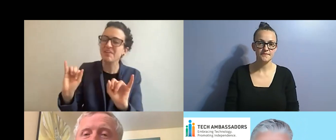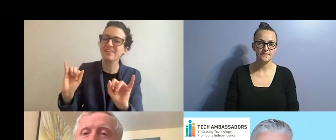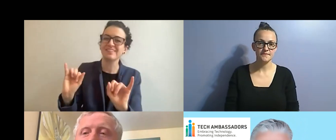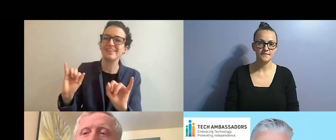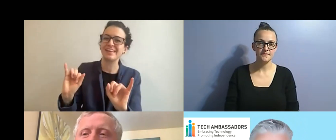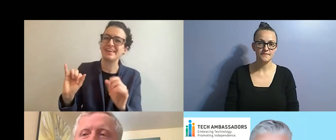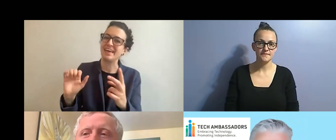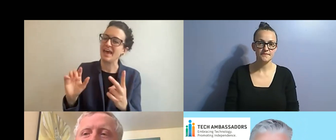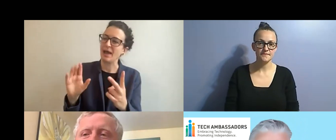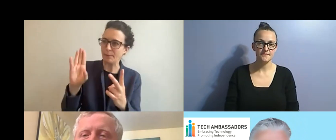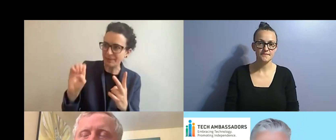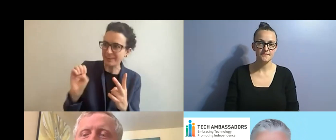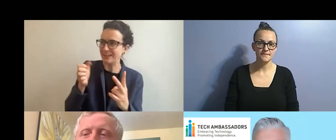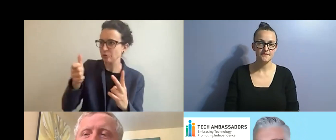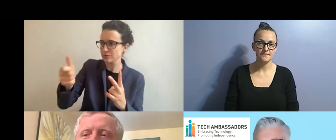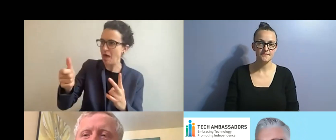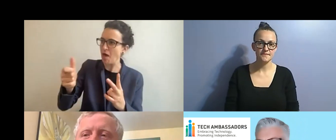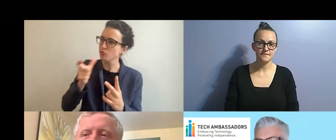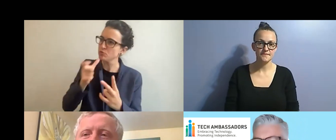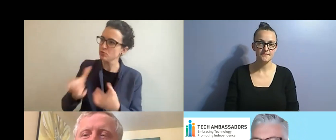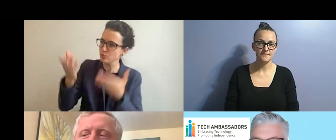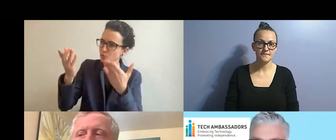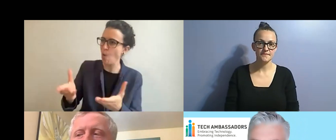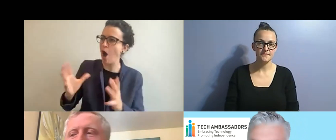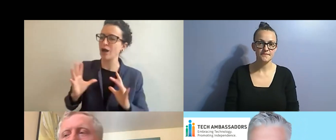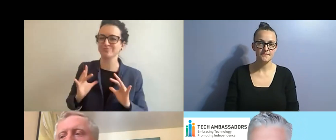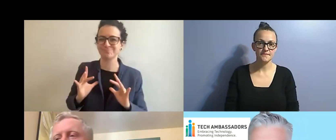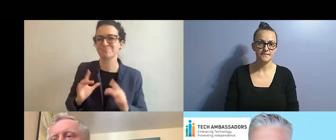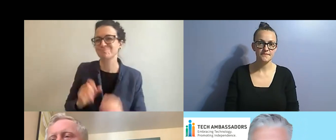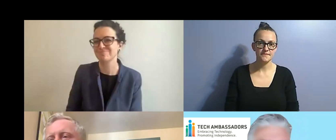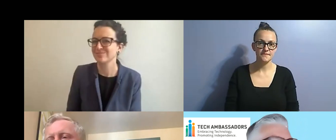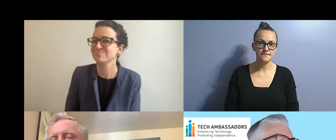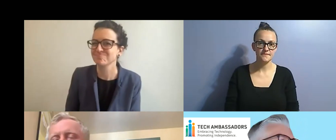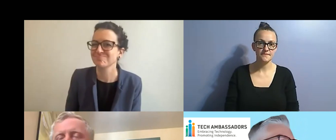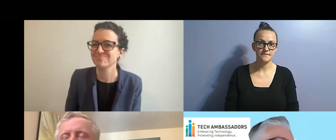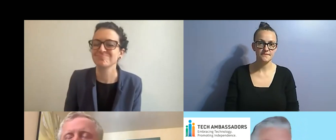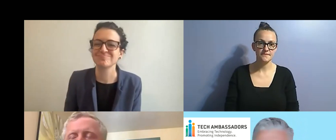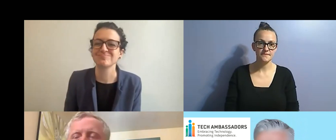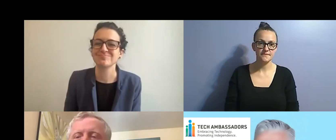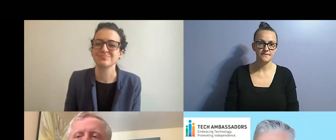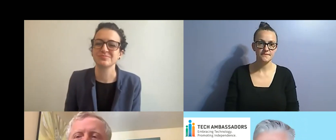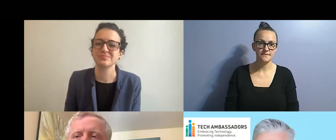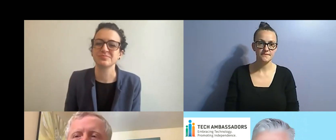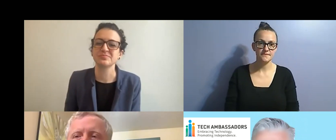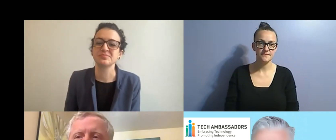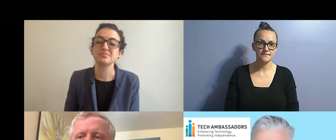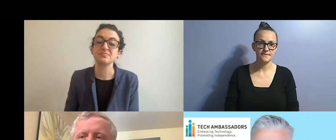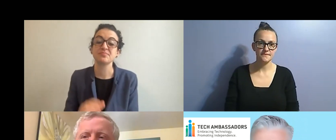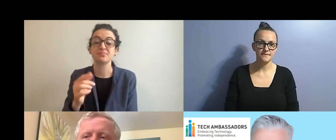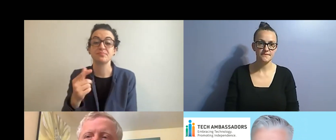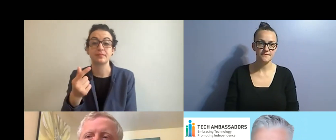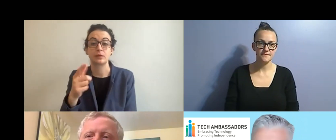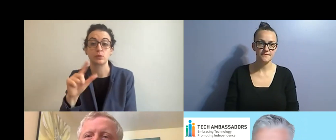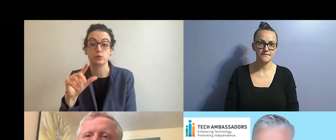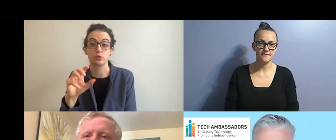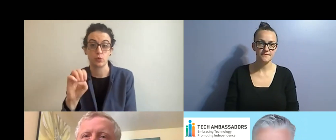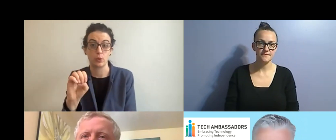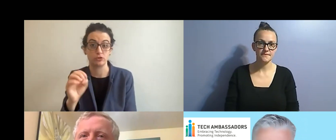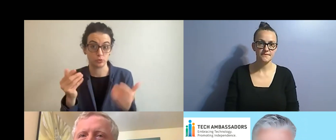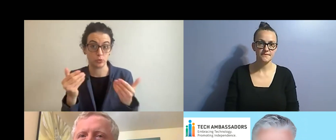yourself. Yeah, absolutely, absolutely. All right, Chris, what do you say we get to some questions